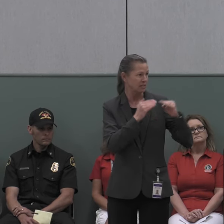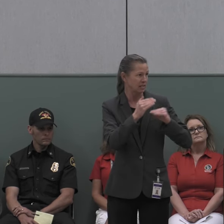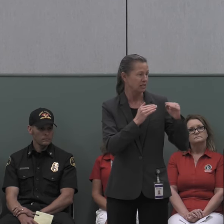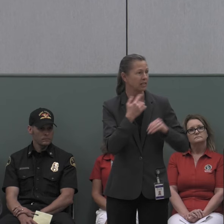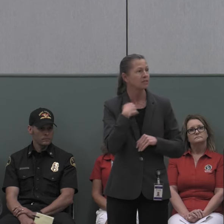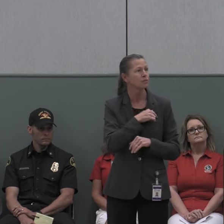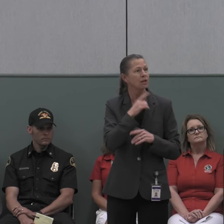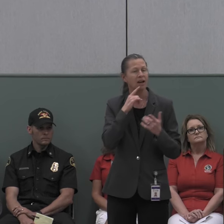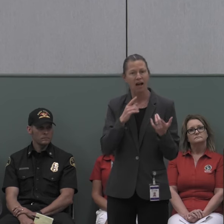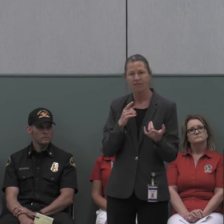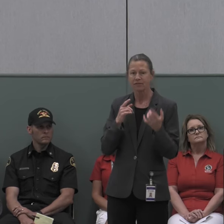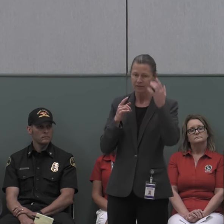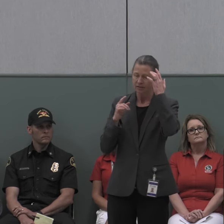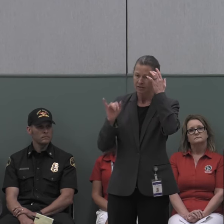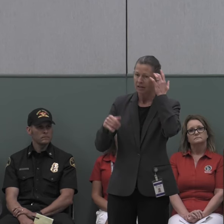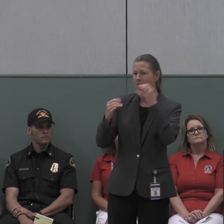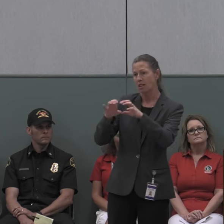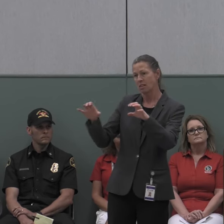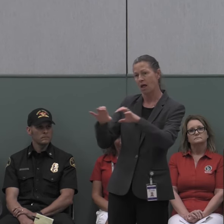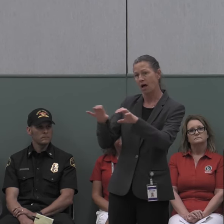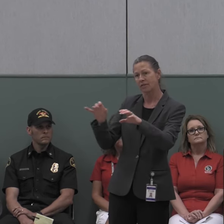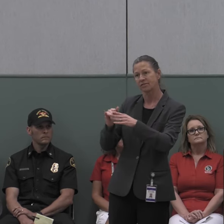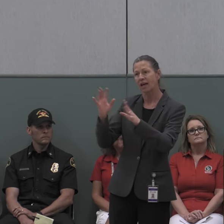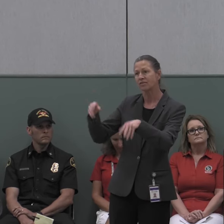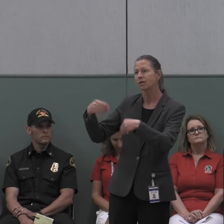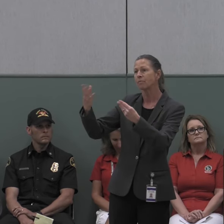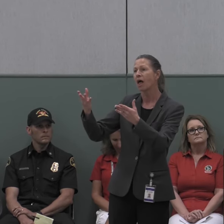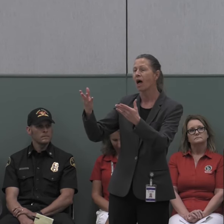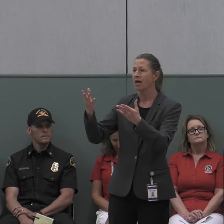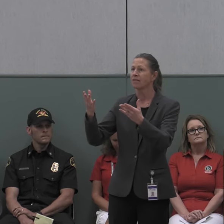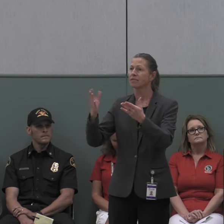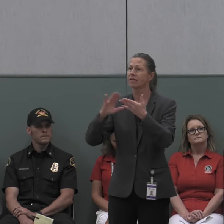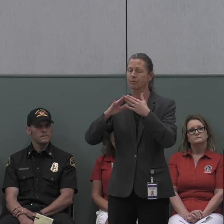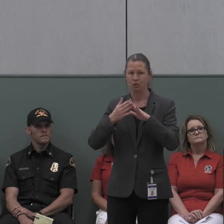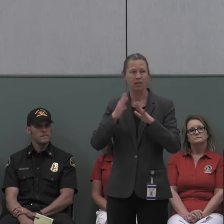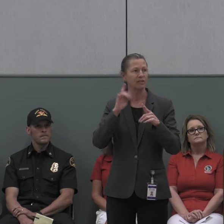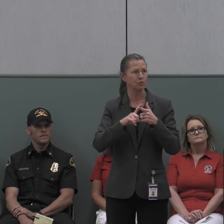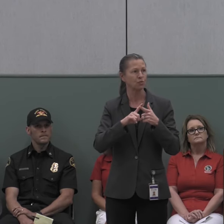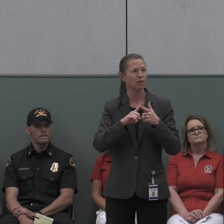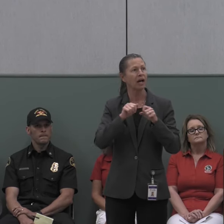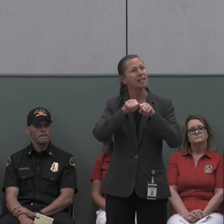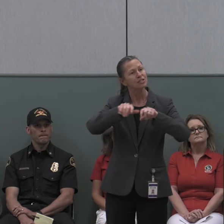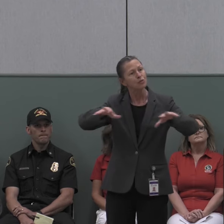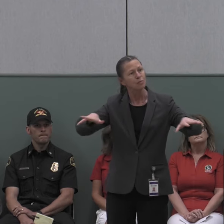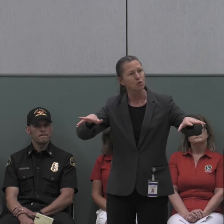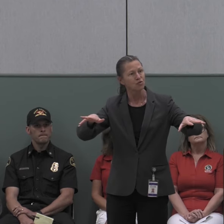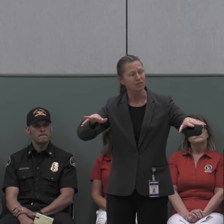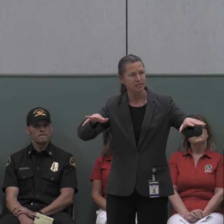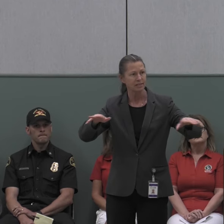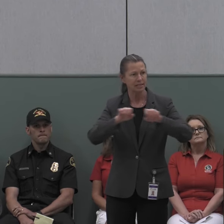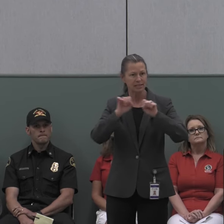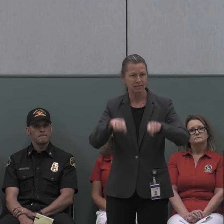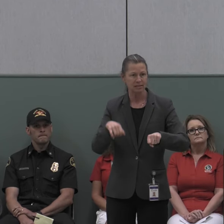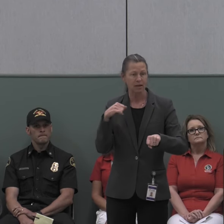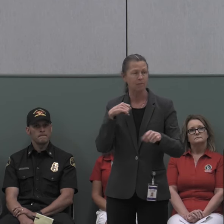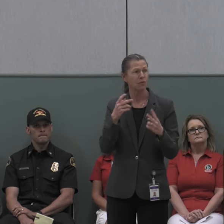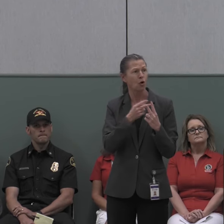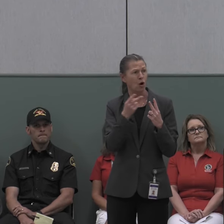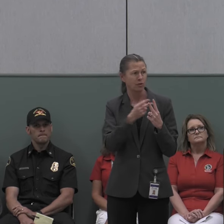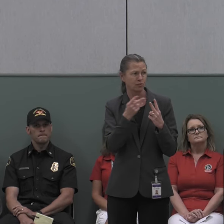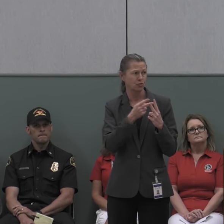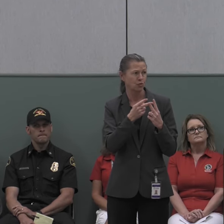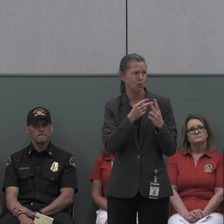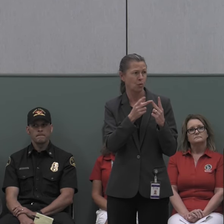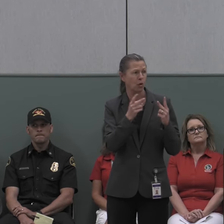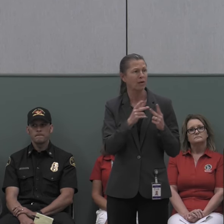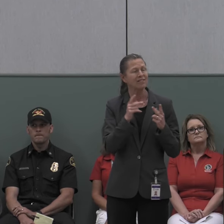community that supply the community to the distribution system. There are two locations where there have been fissures that have